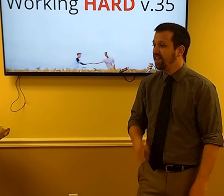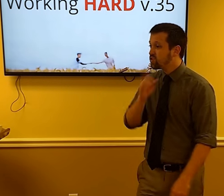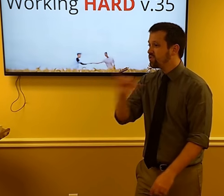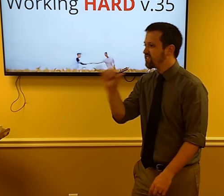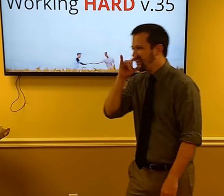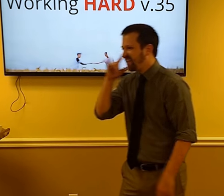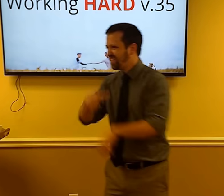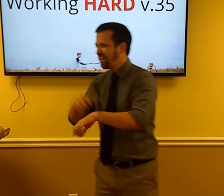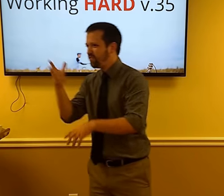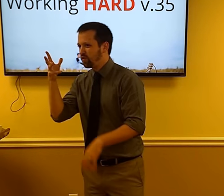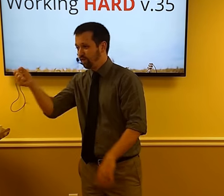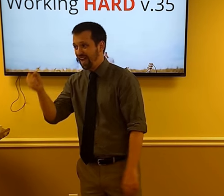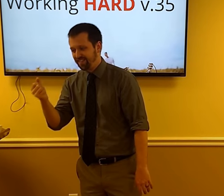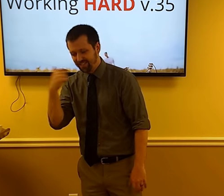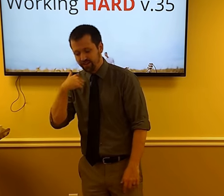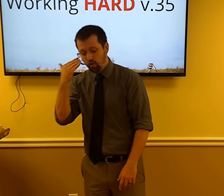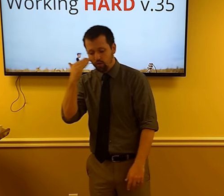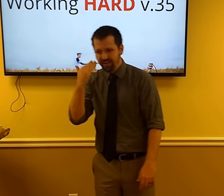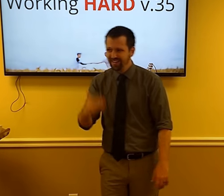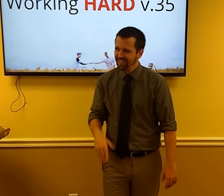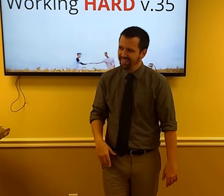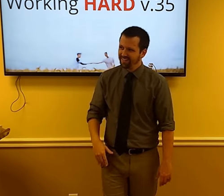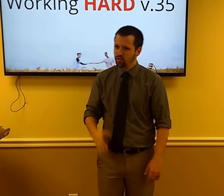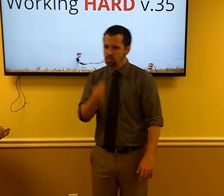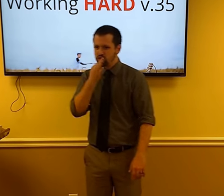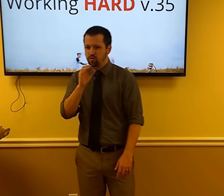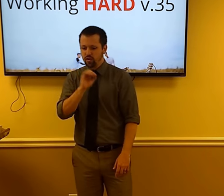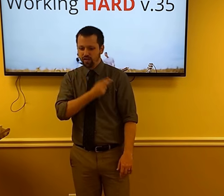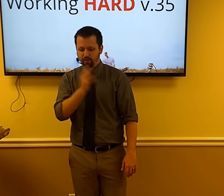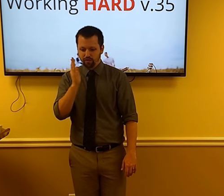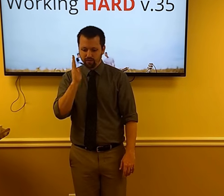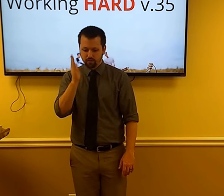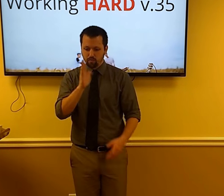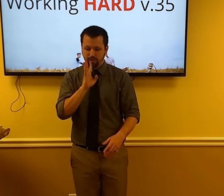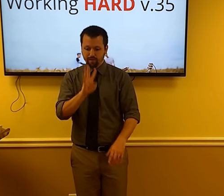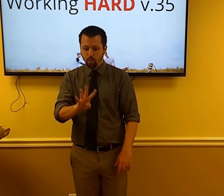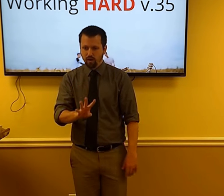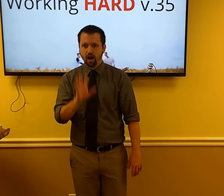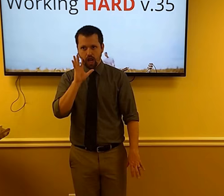That's true, just like kids. Time goes fast. So soon Oliver will be four.